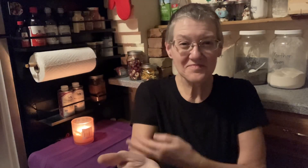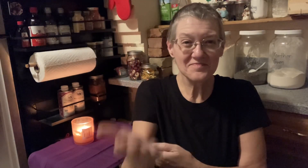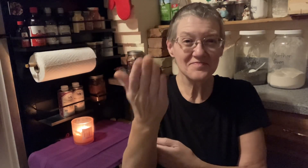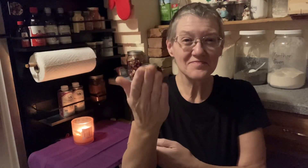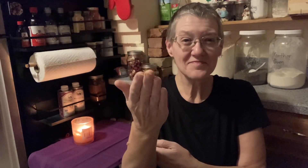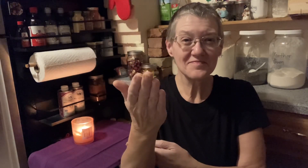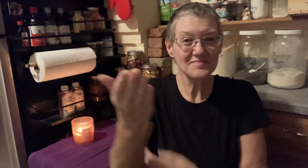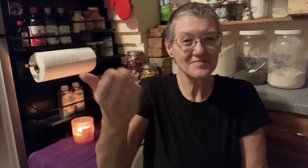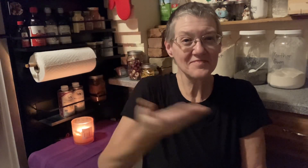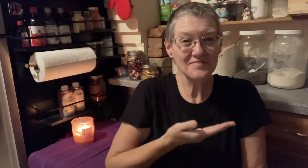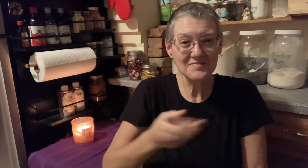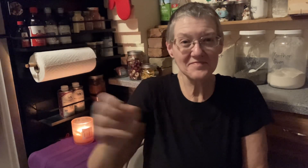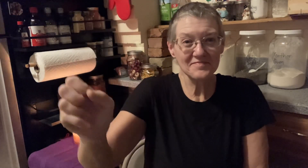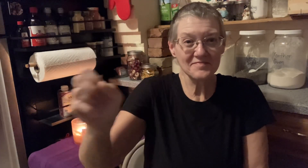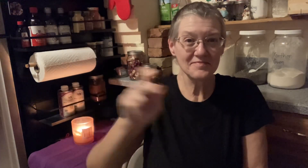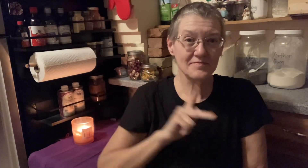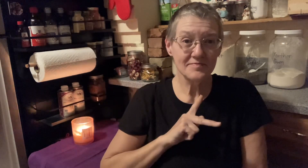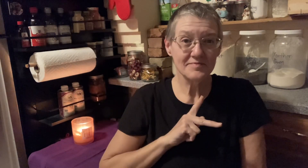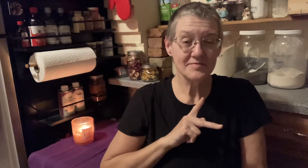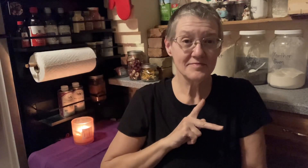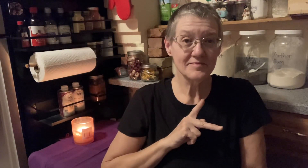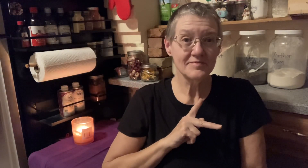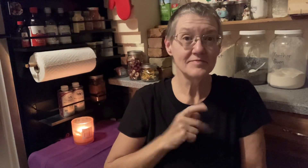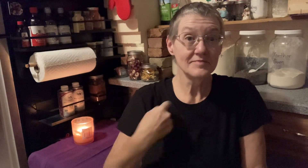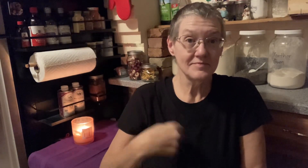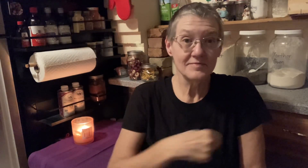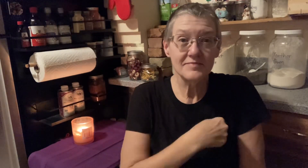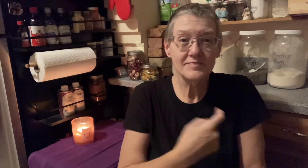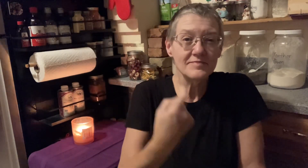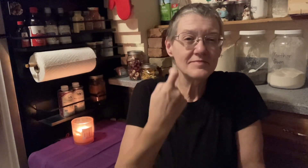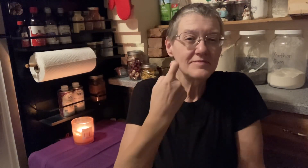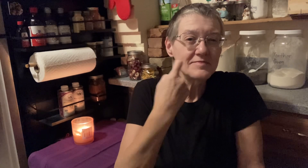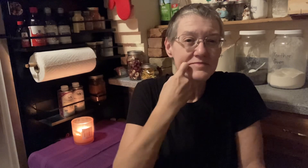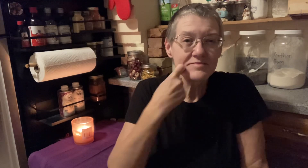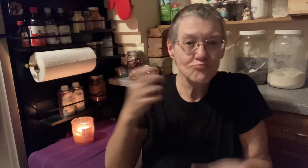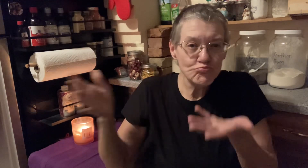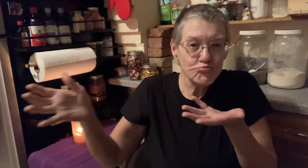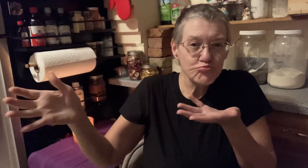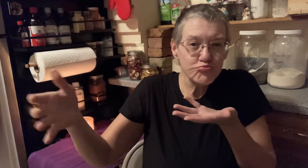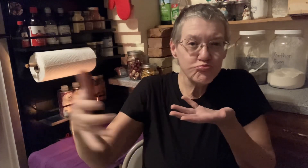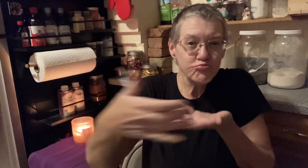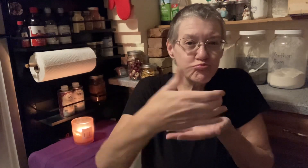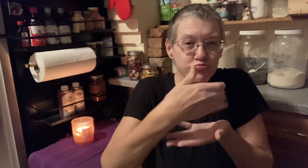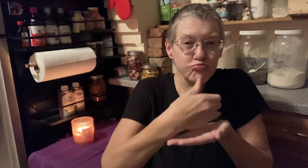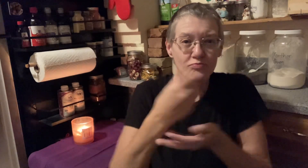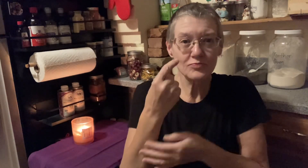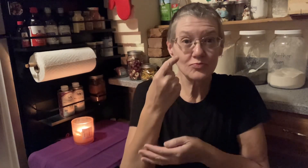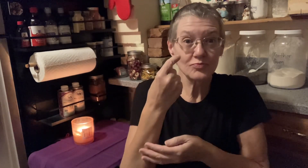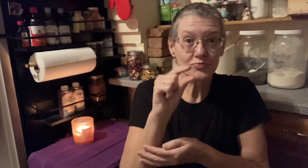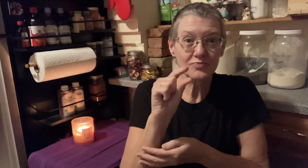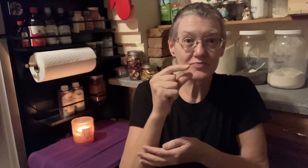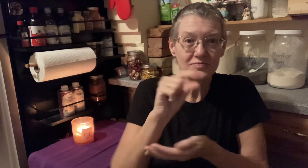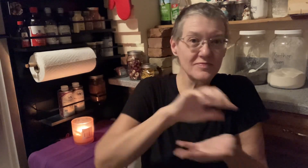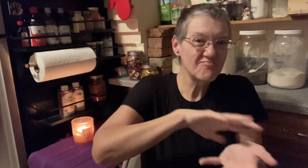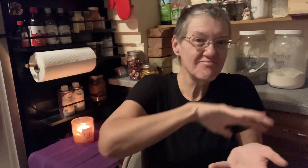Good morning and welcome back. We just finished a huge harvest